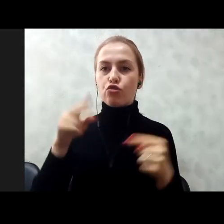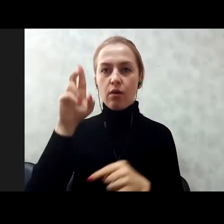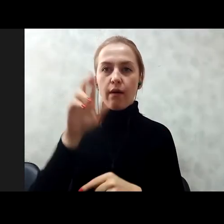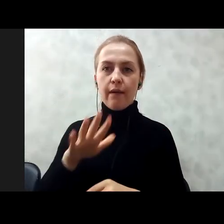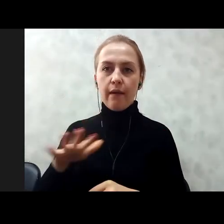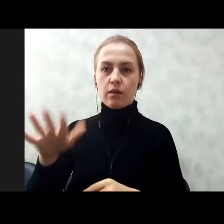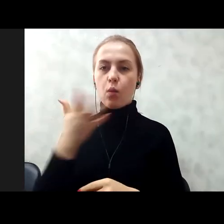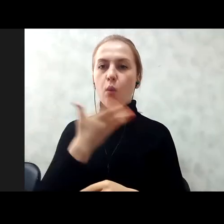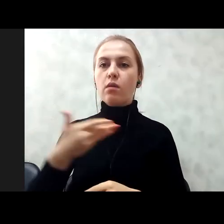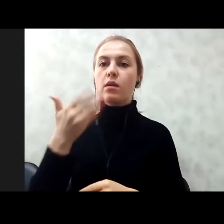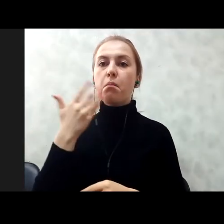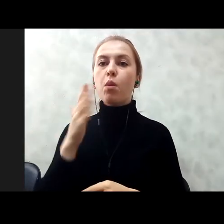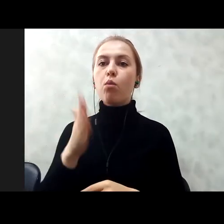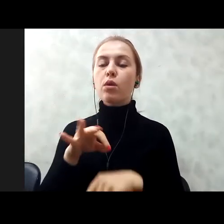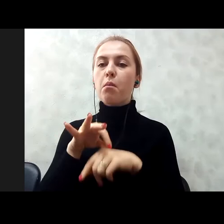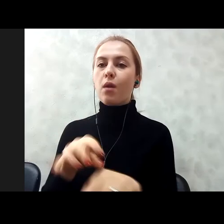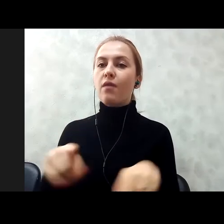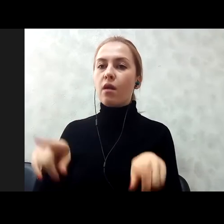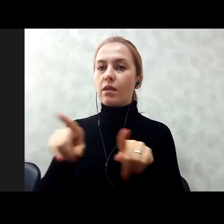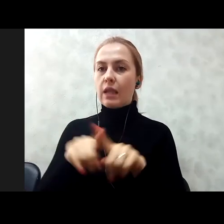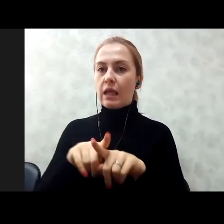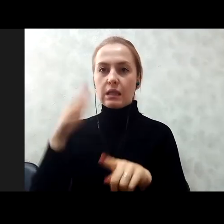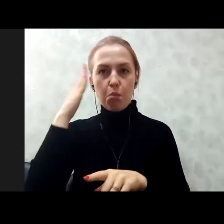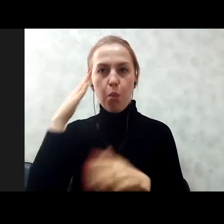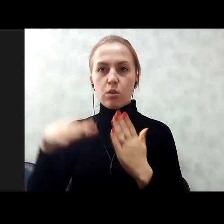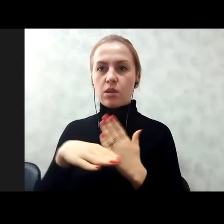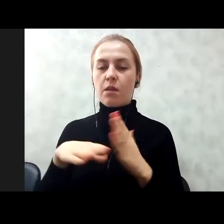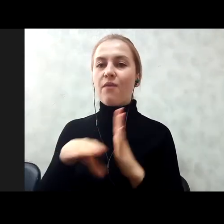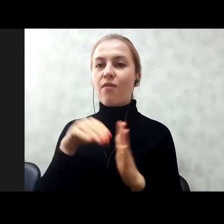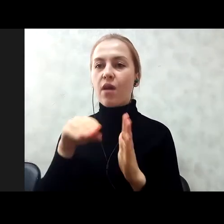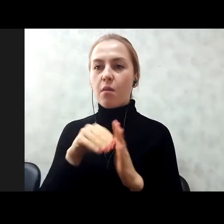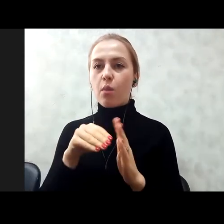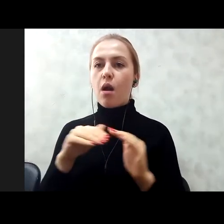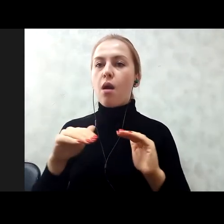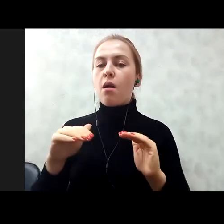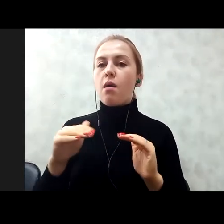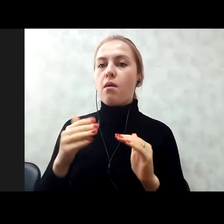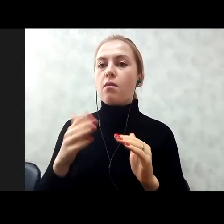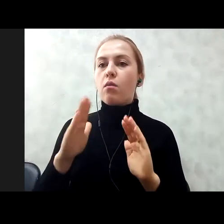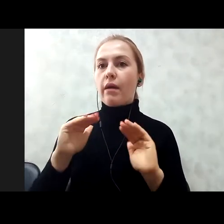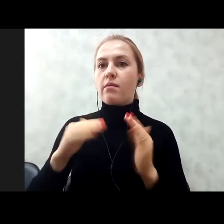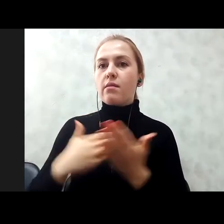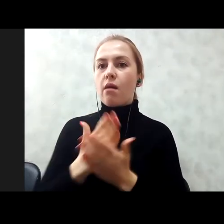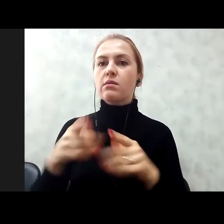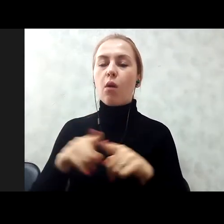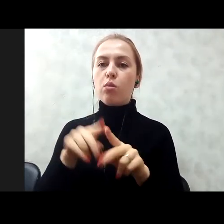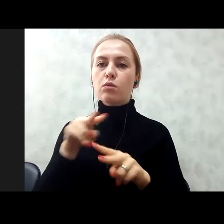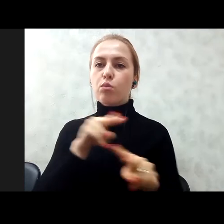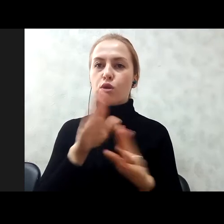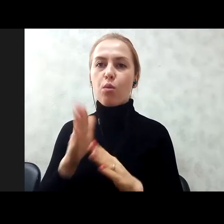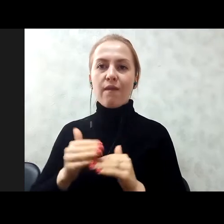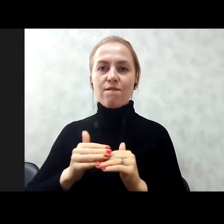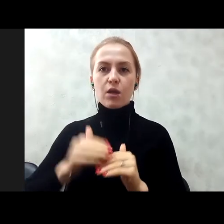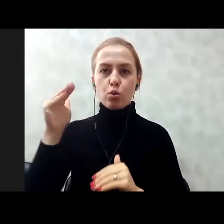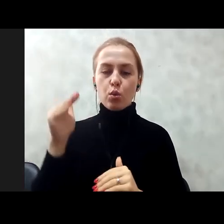in these difficult days. As a result, our information report on the local elections in Ukraine was approved,